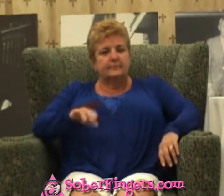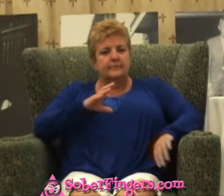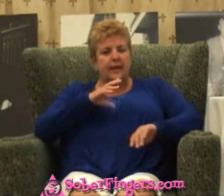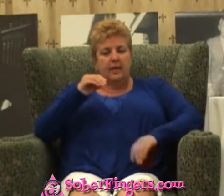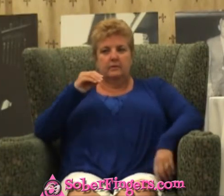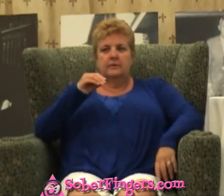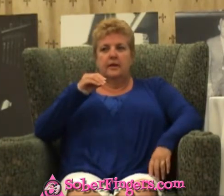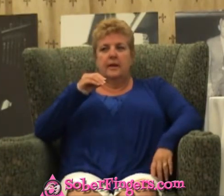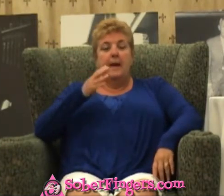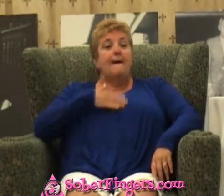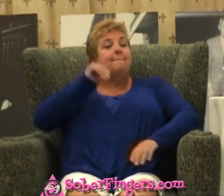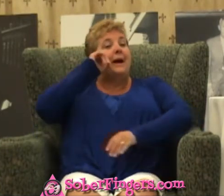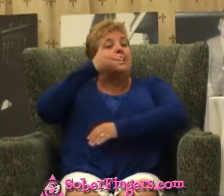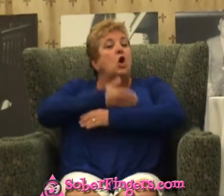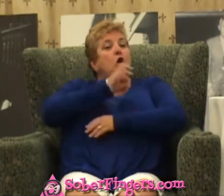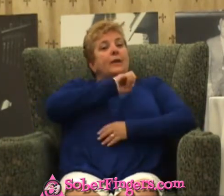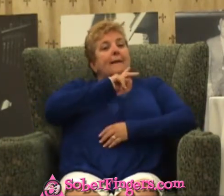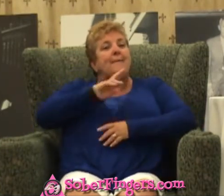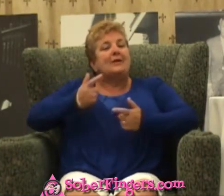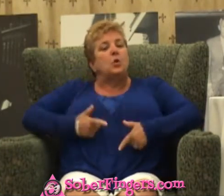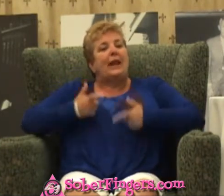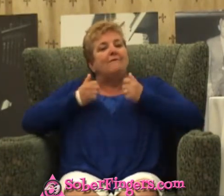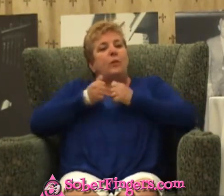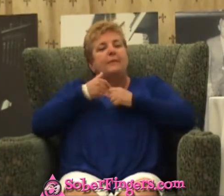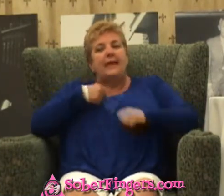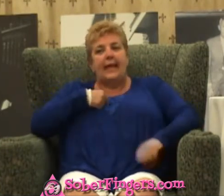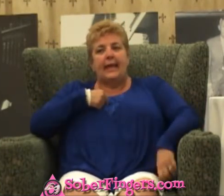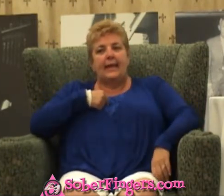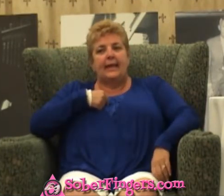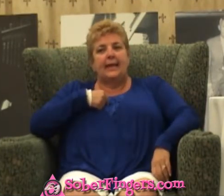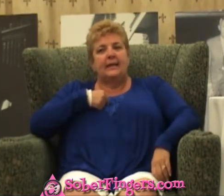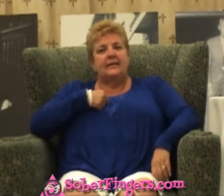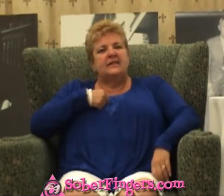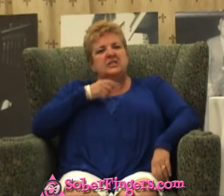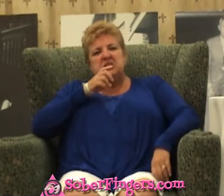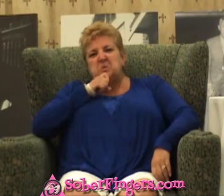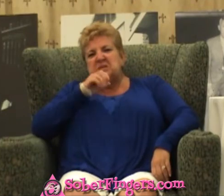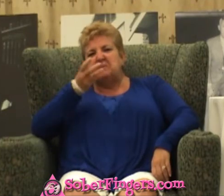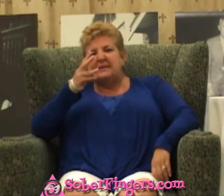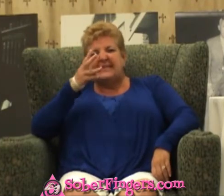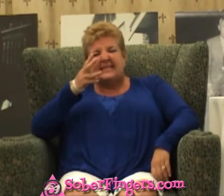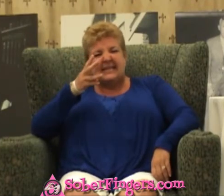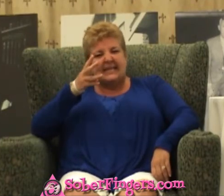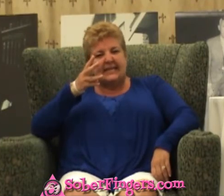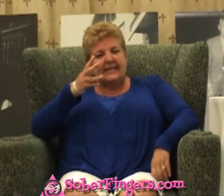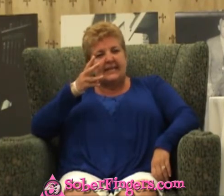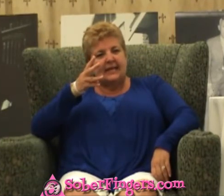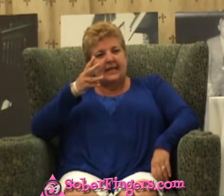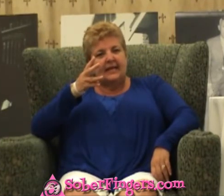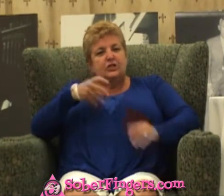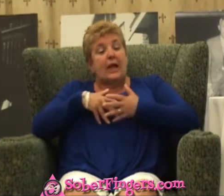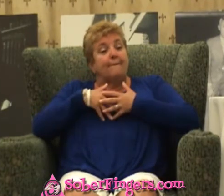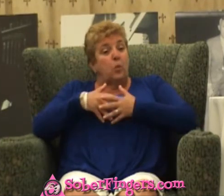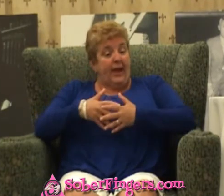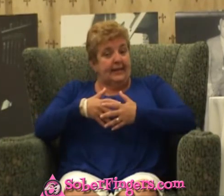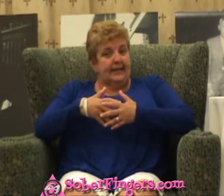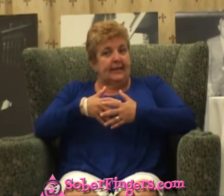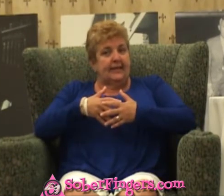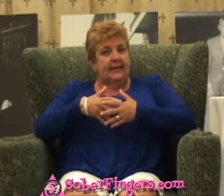my daughter came back to live with me when she was about 16, and she got pregnant, and I got to be there and tell her that I'd be